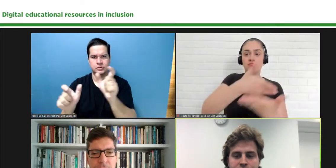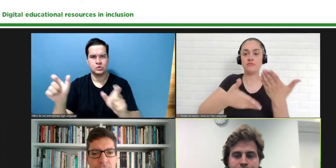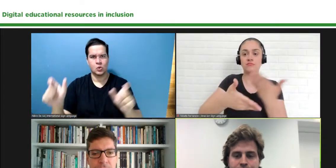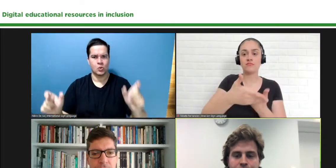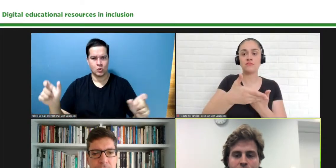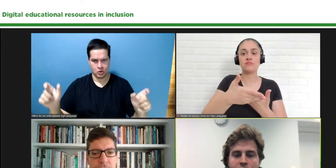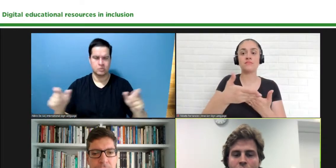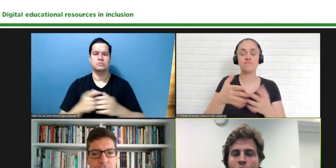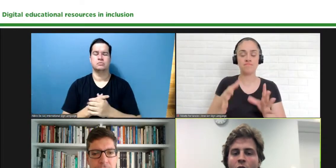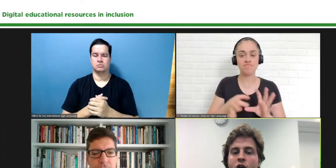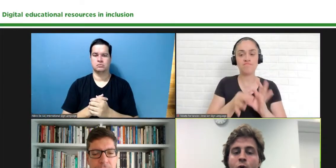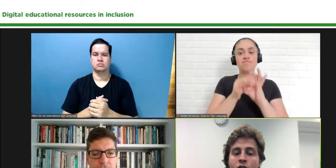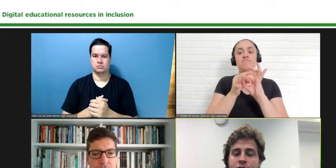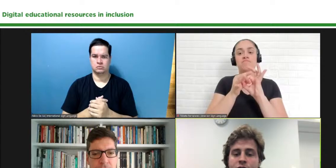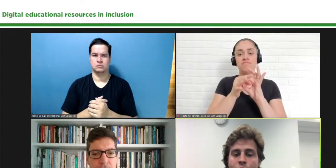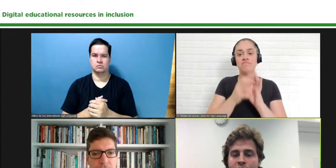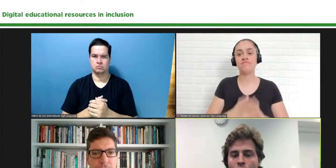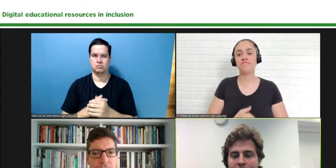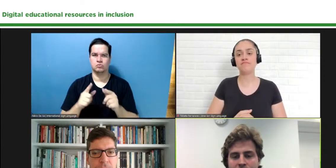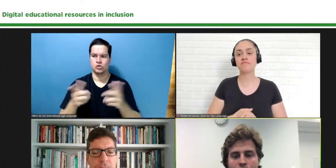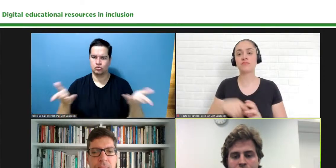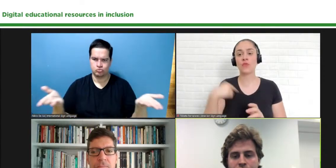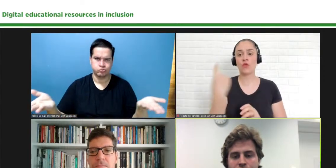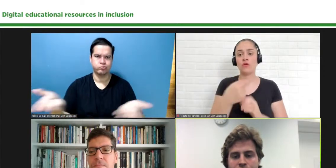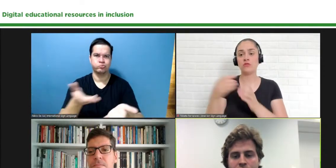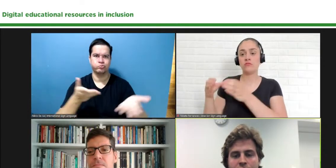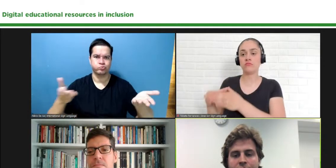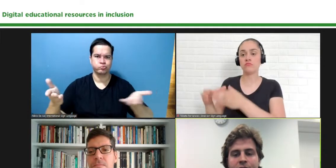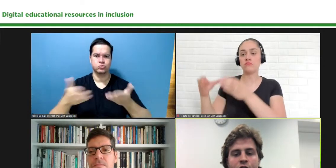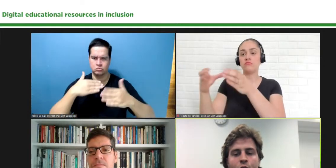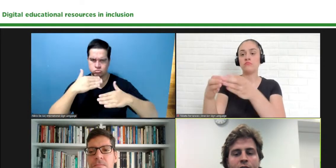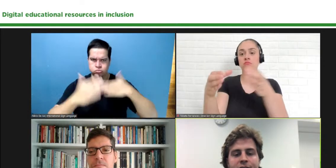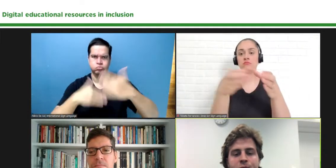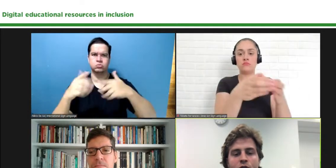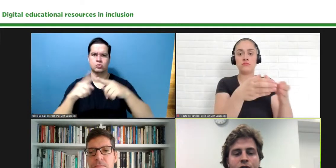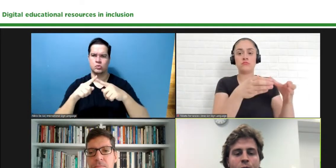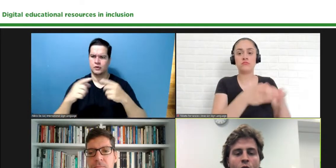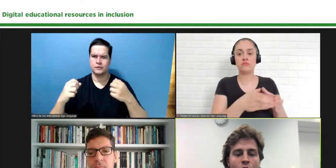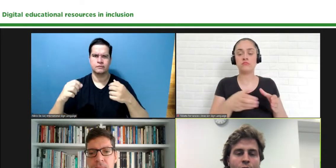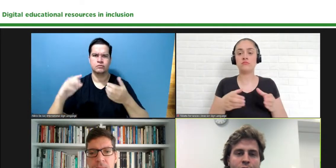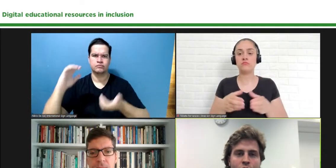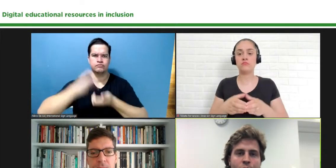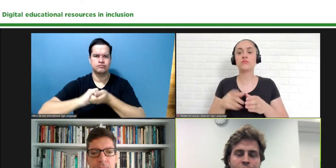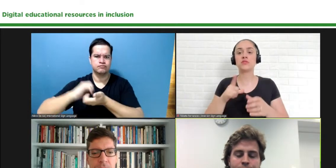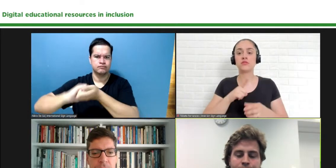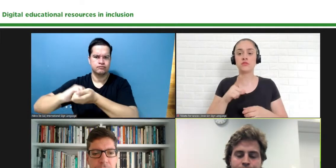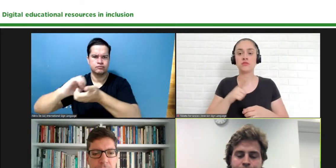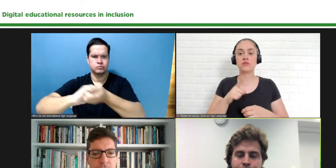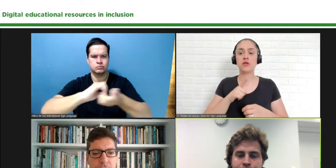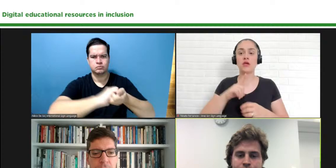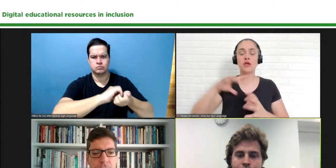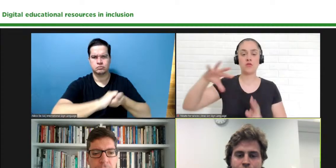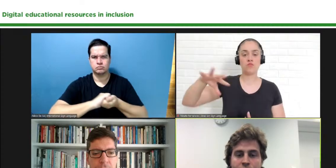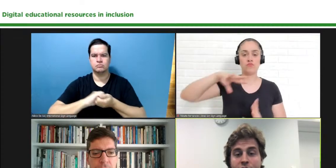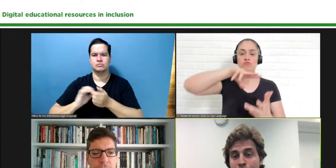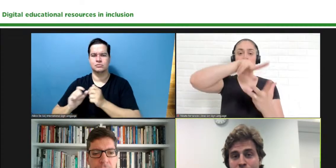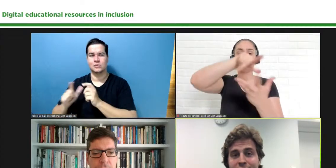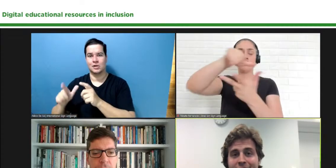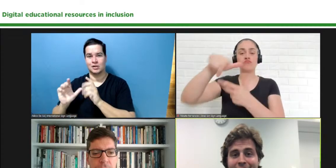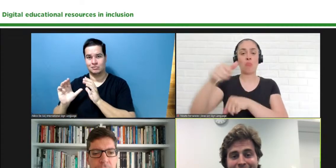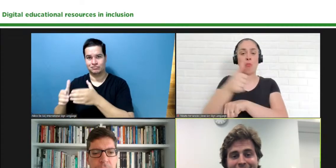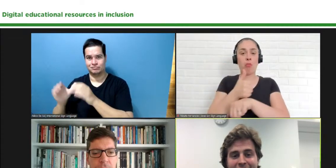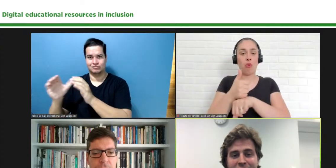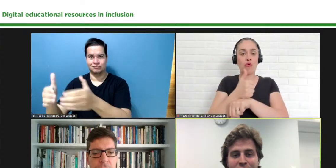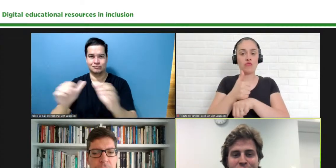this. Through our communities, we can widen our reach and include experts from all around the globe.